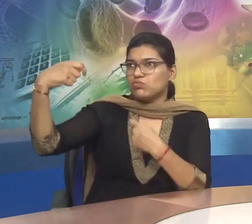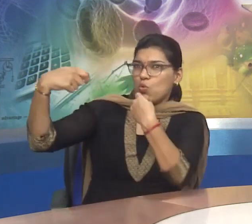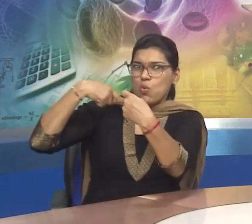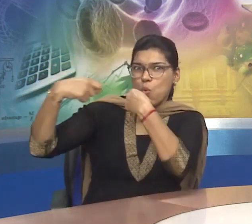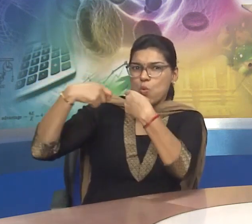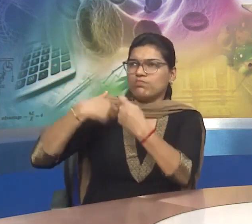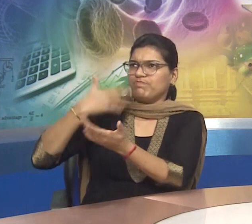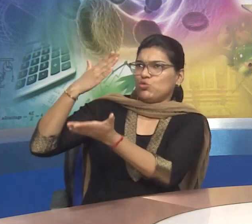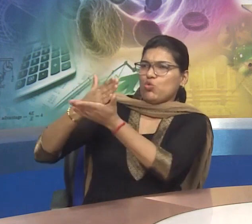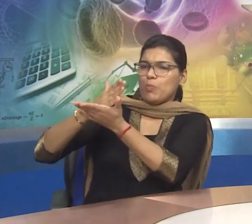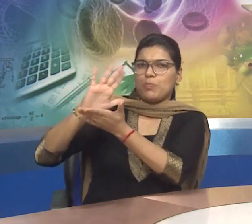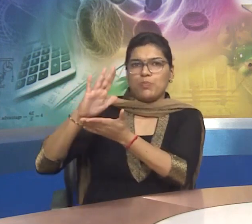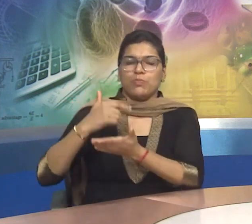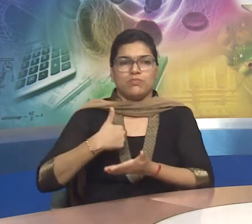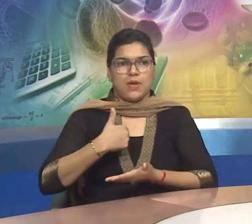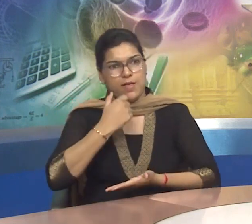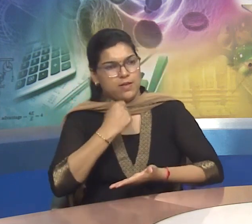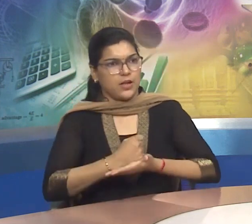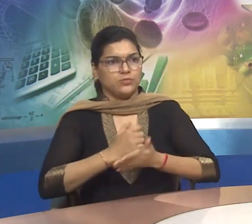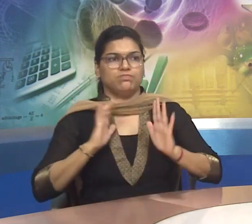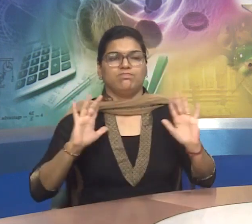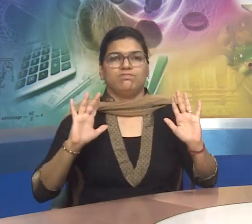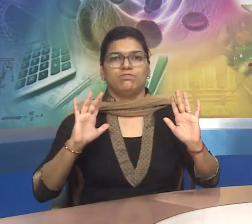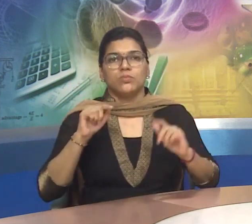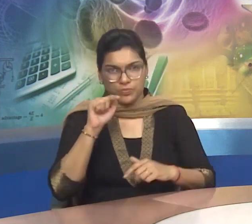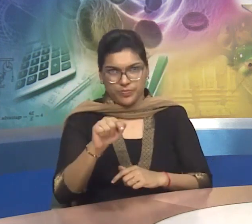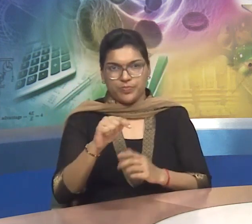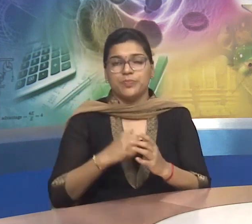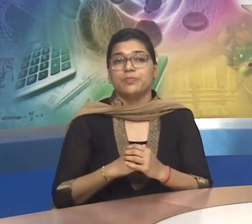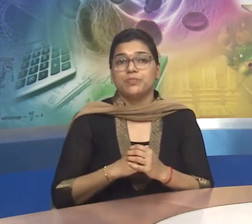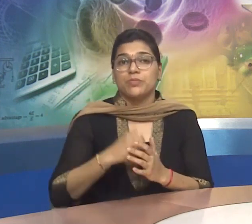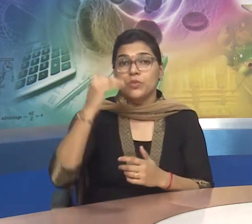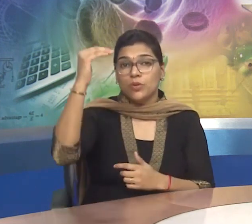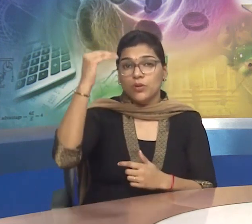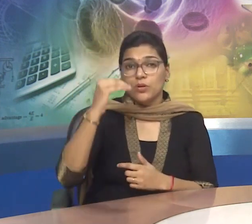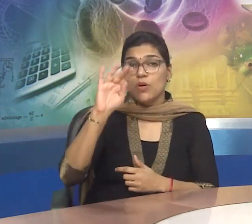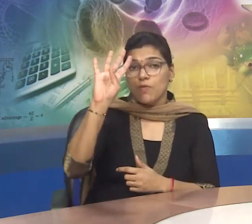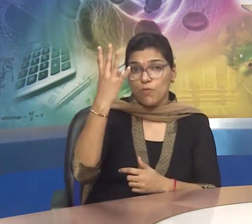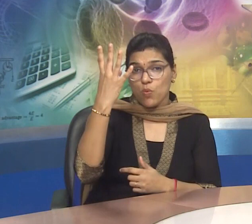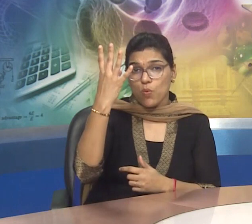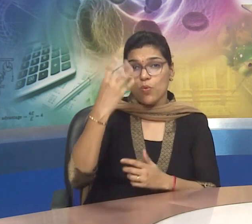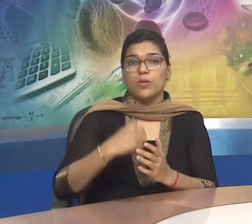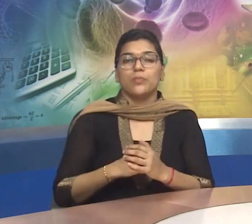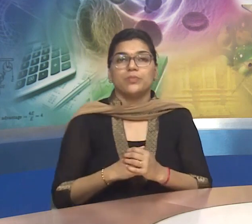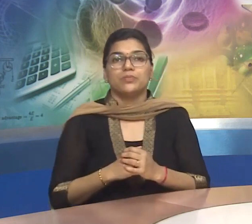right is right against exploitation. And fourth fundamental